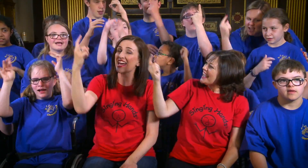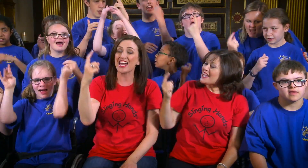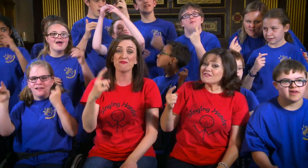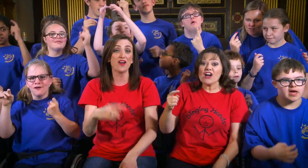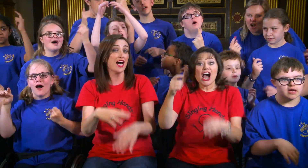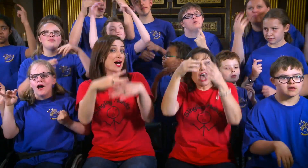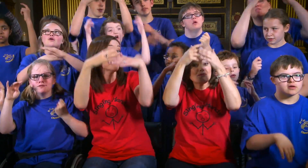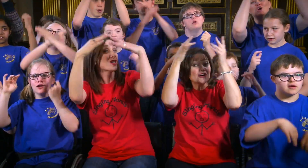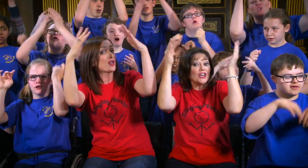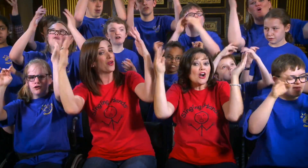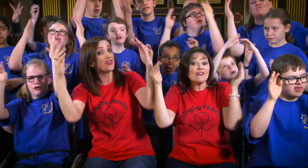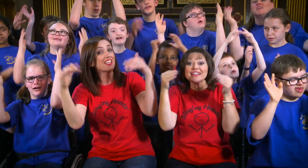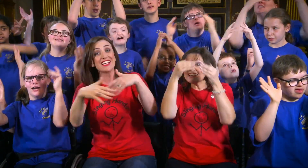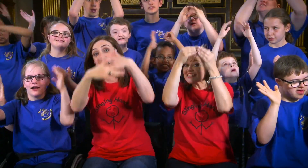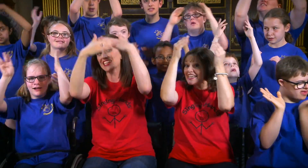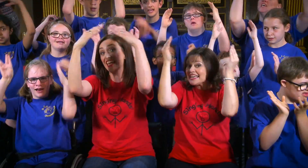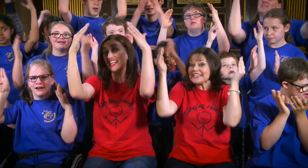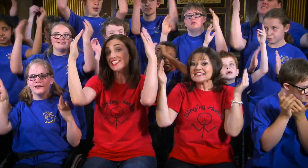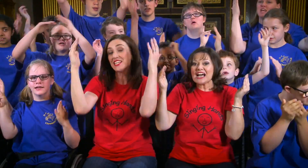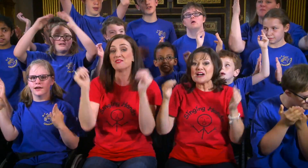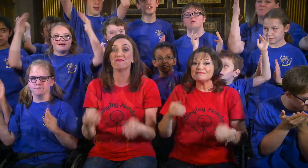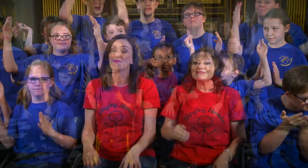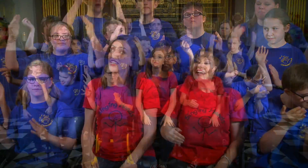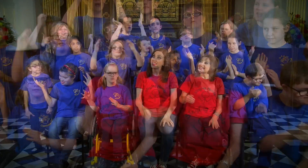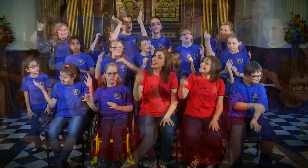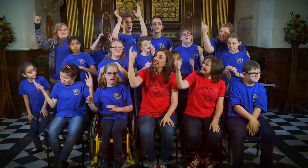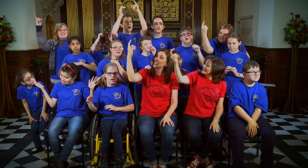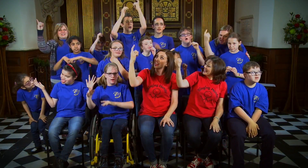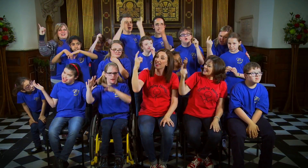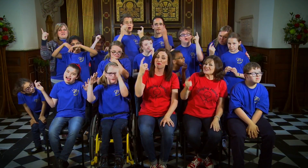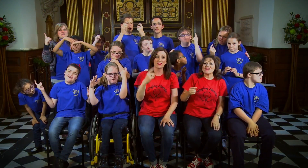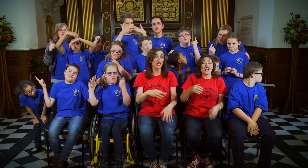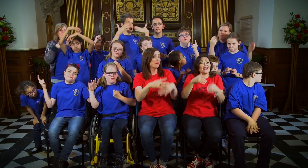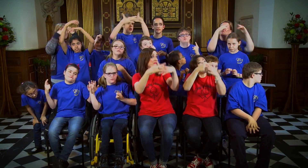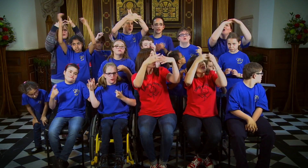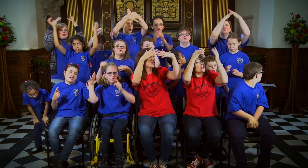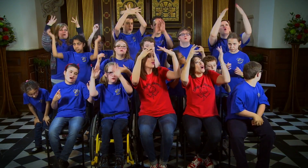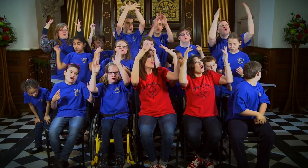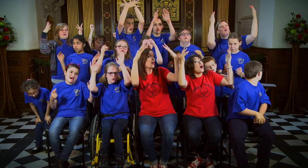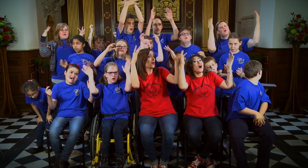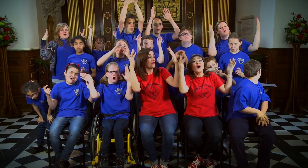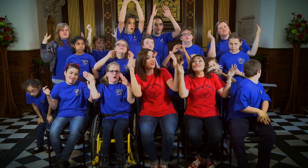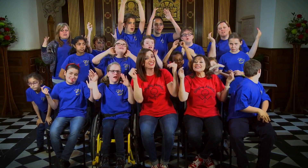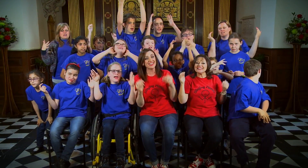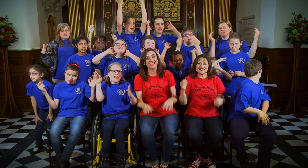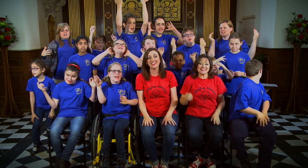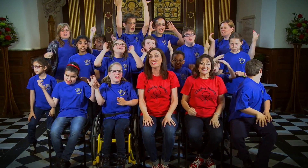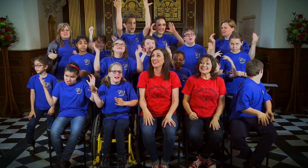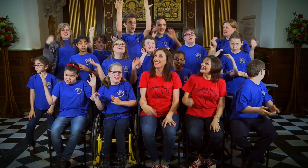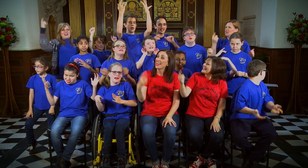came from the glorious kingdom. He came from the glory.